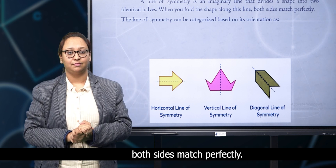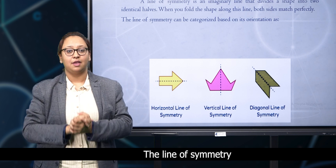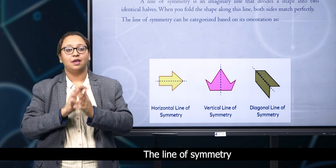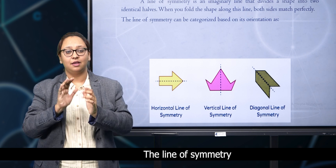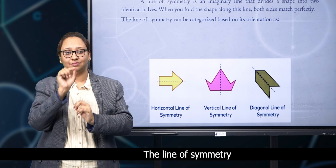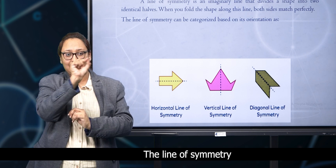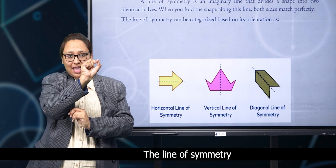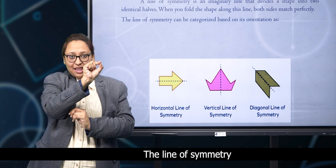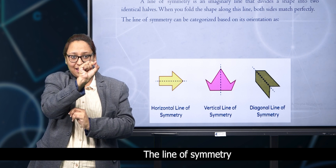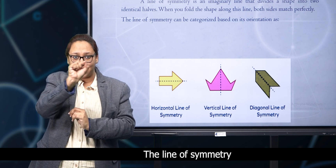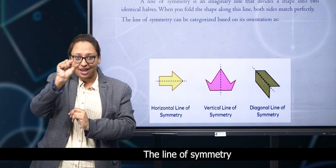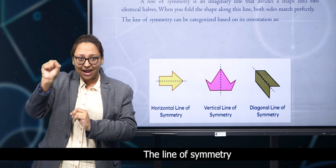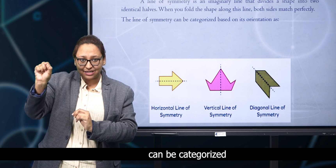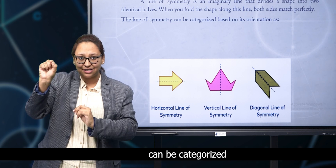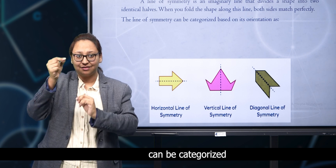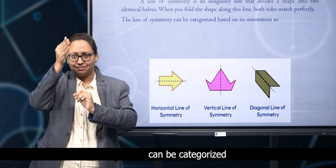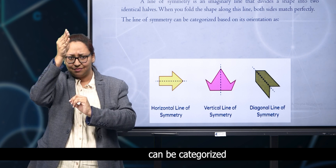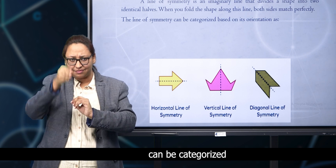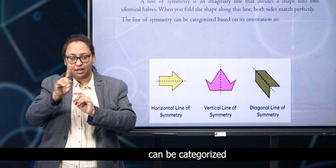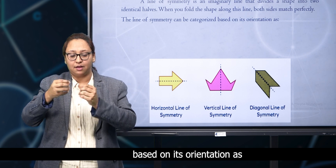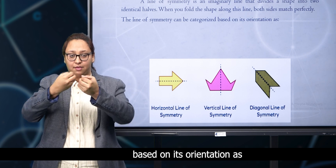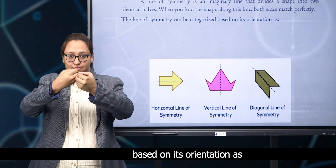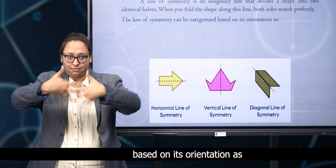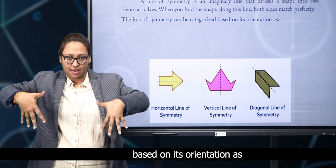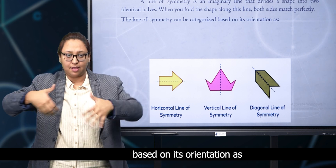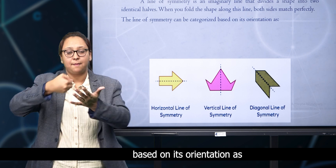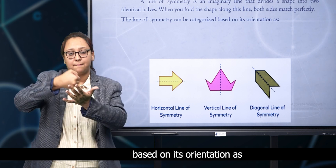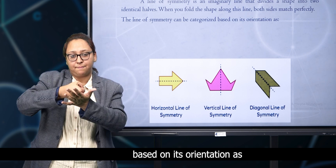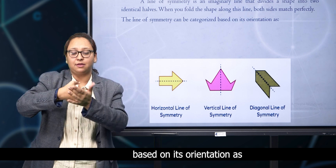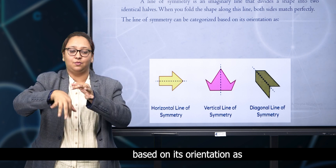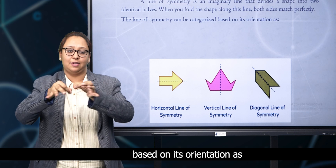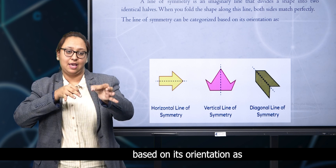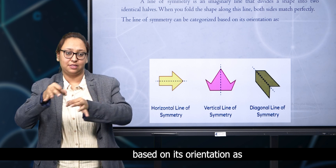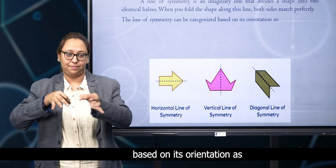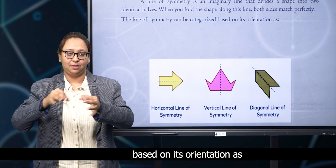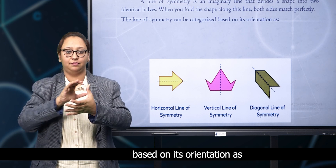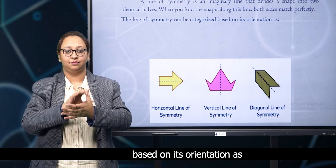The line of symmetry can be categorized based on its orientation as